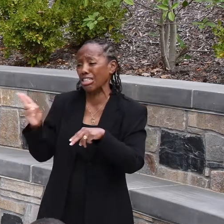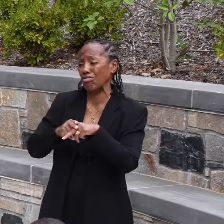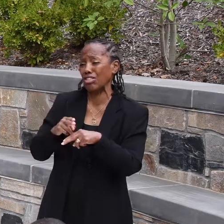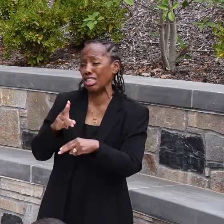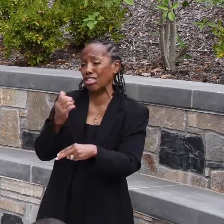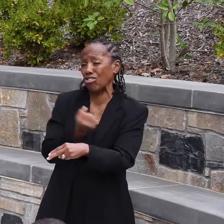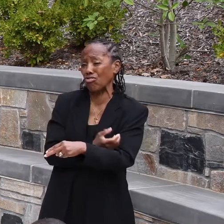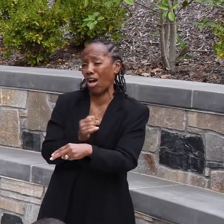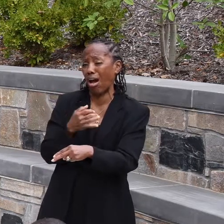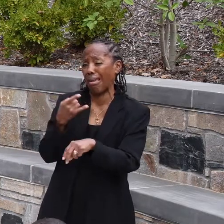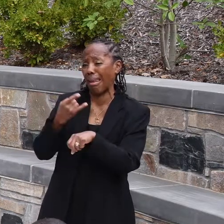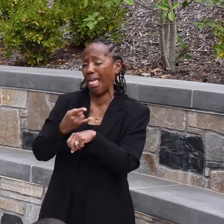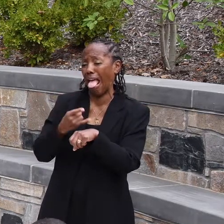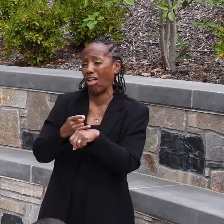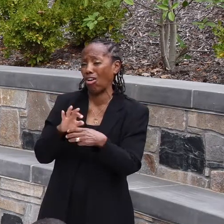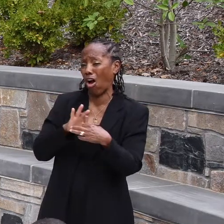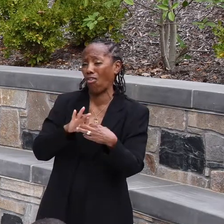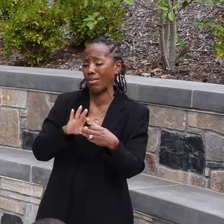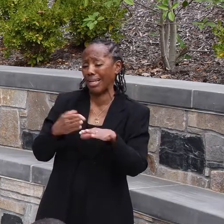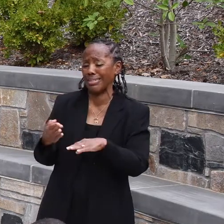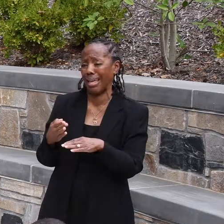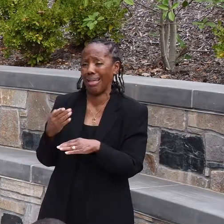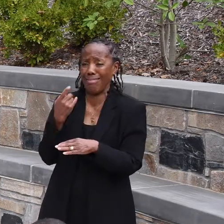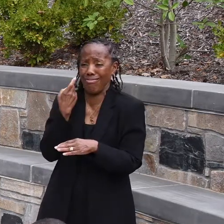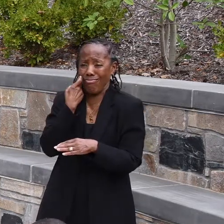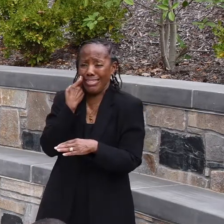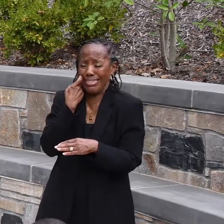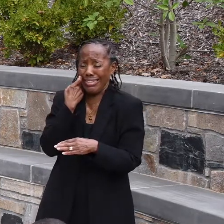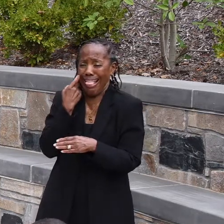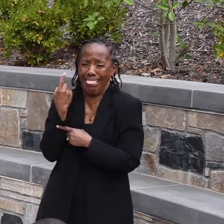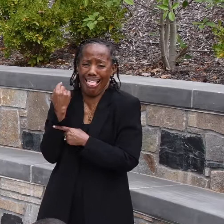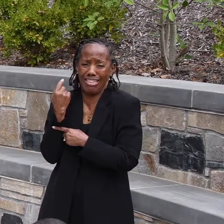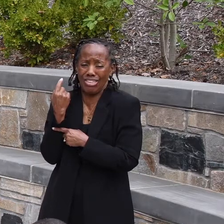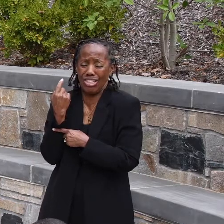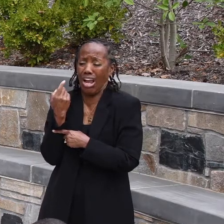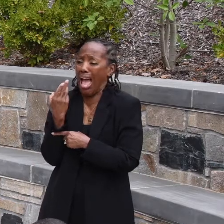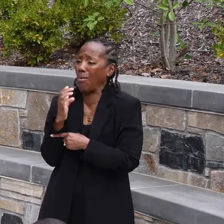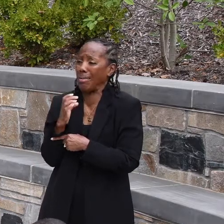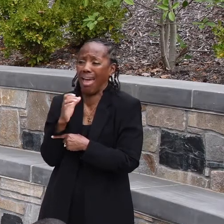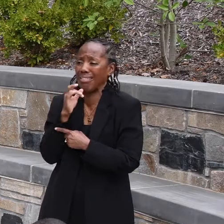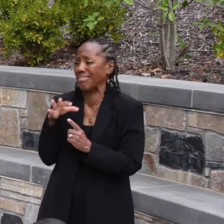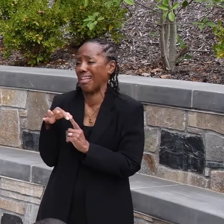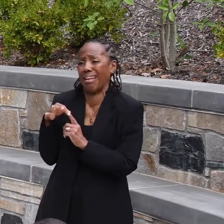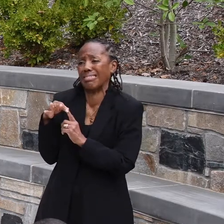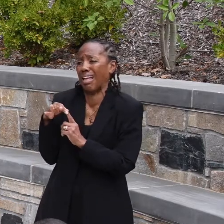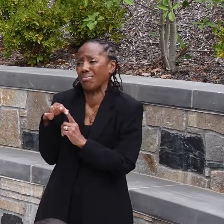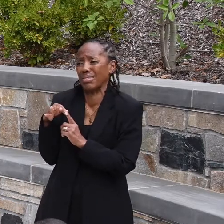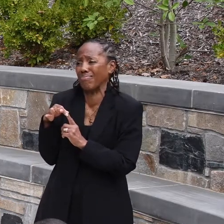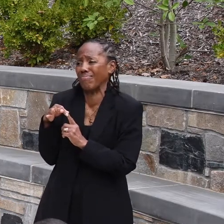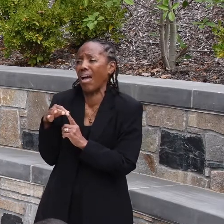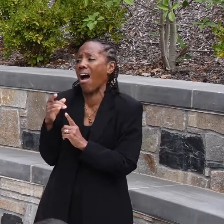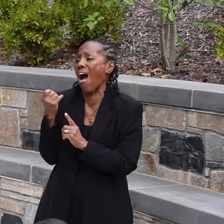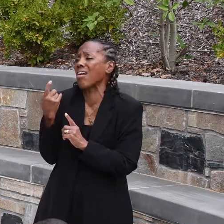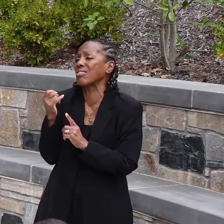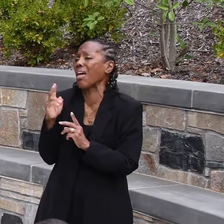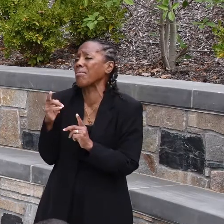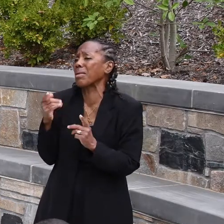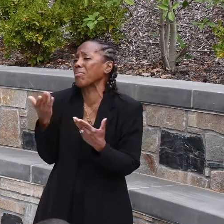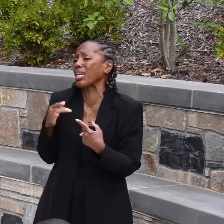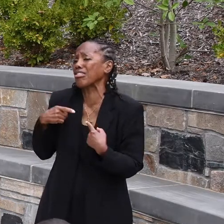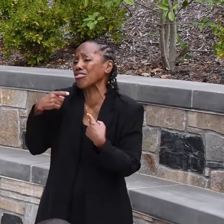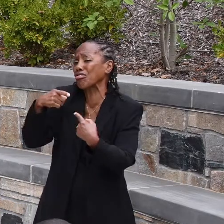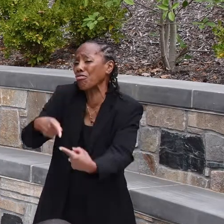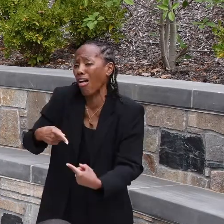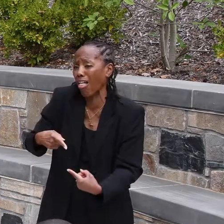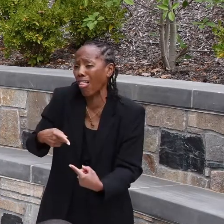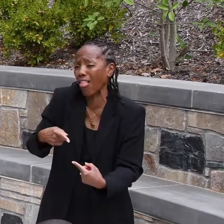drug and alcohol-related deaths just last year. Howard County is no exception. Residents are struggling,